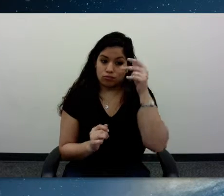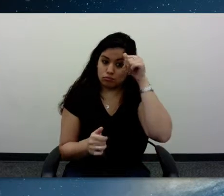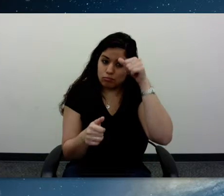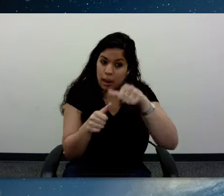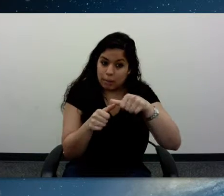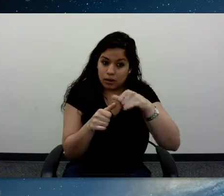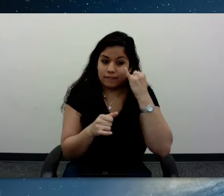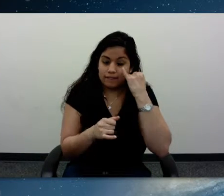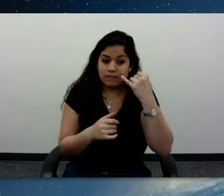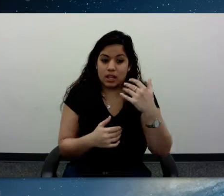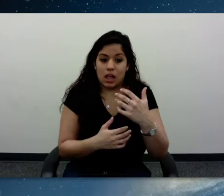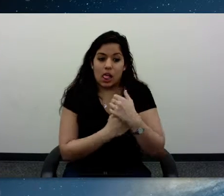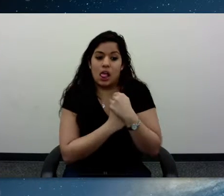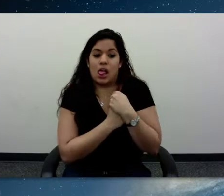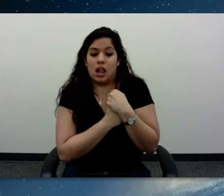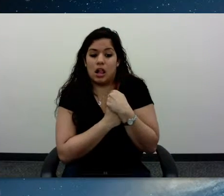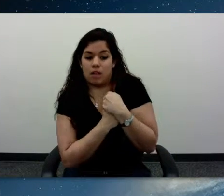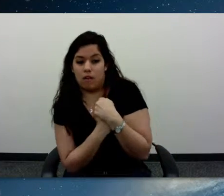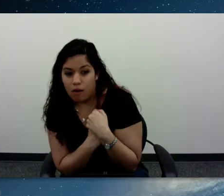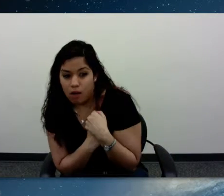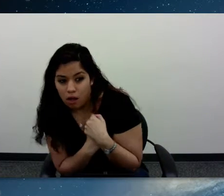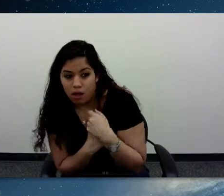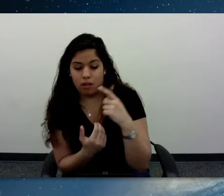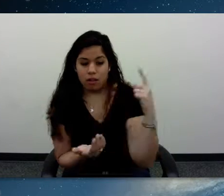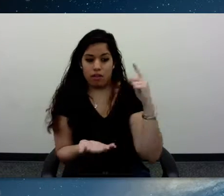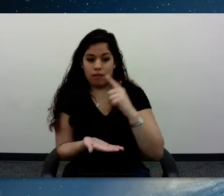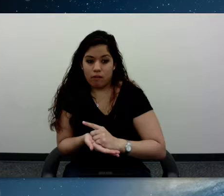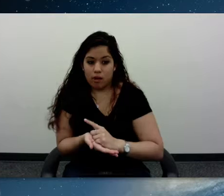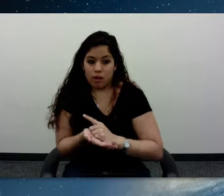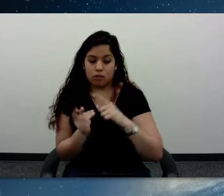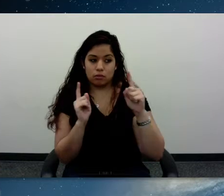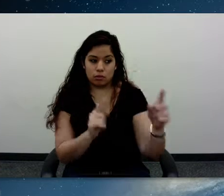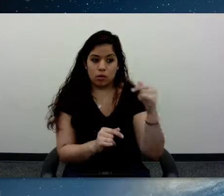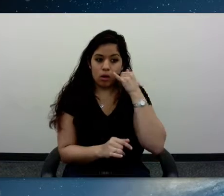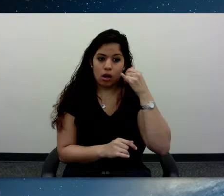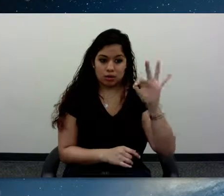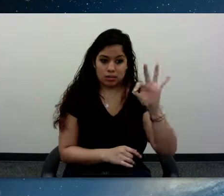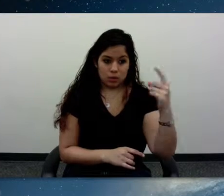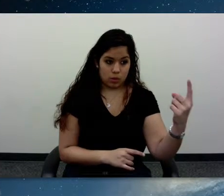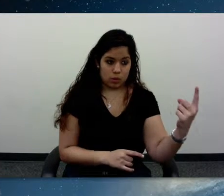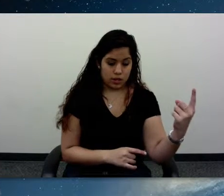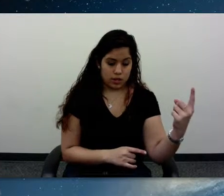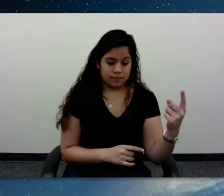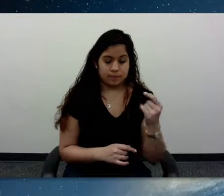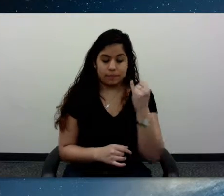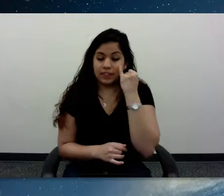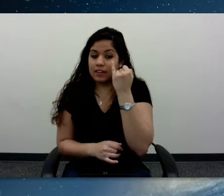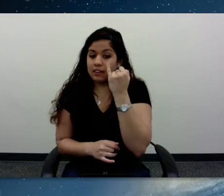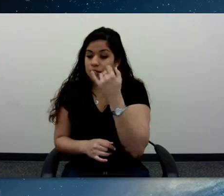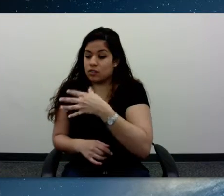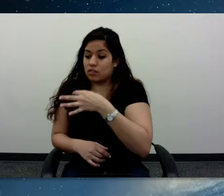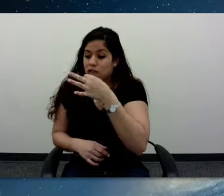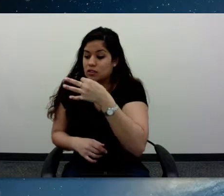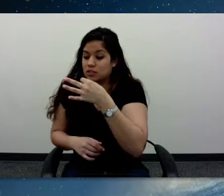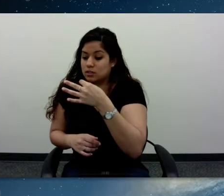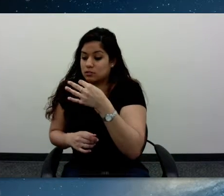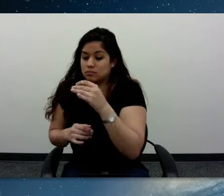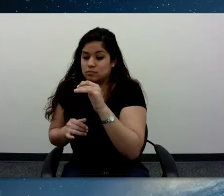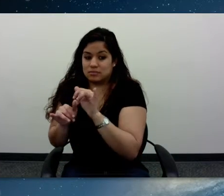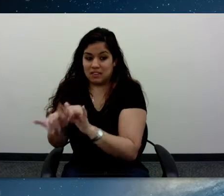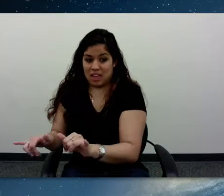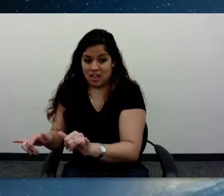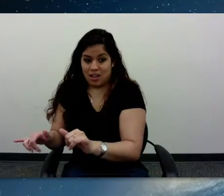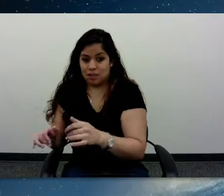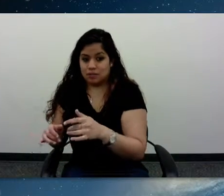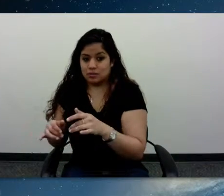first. If you didn't see him clutch his chest and fall, meaning you found him lying on the ground, stay and do 2 minutes of CPR